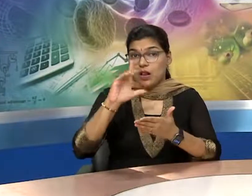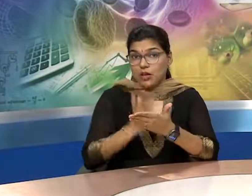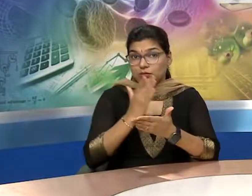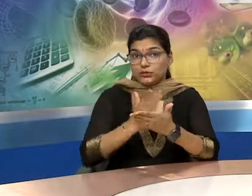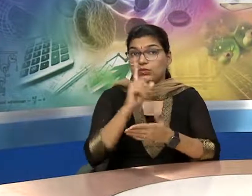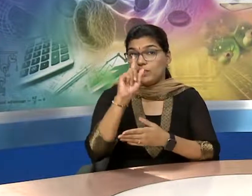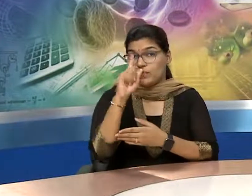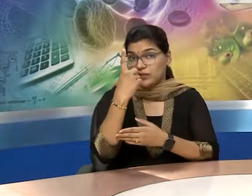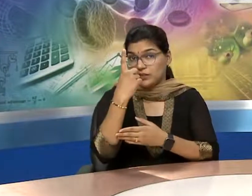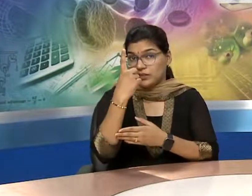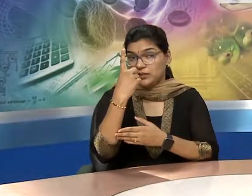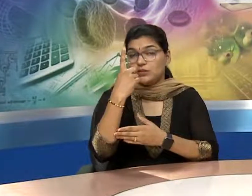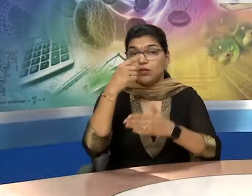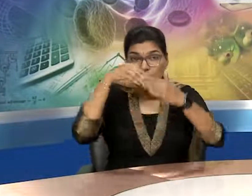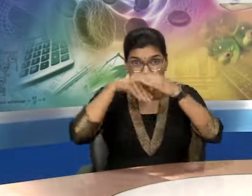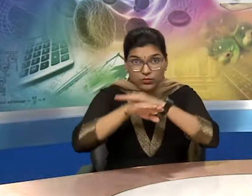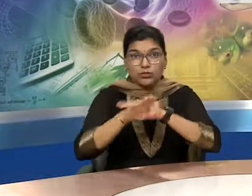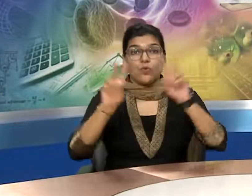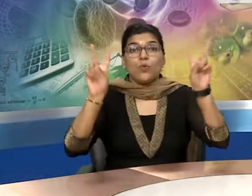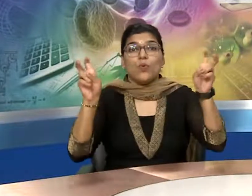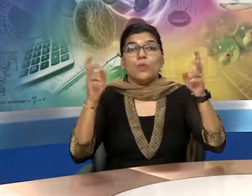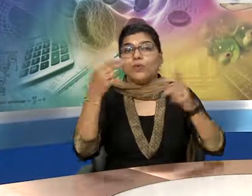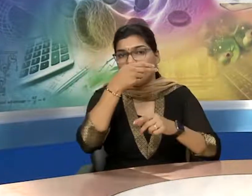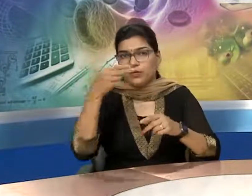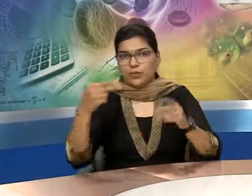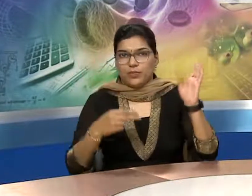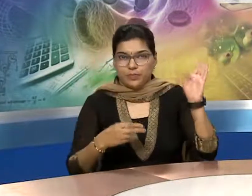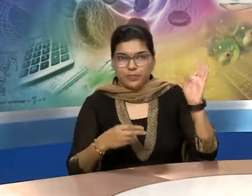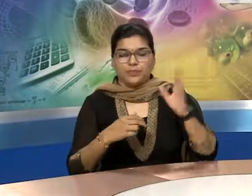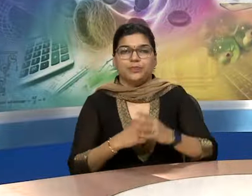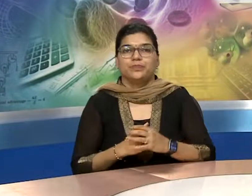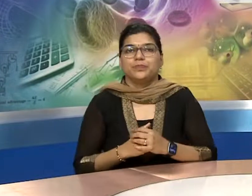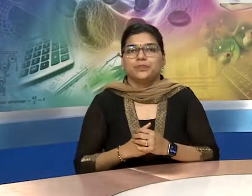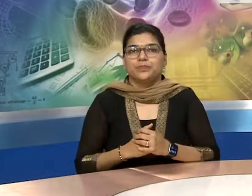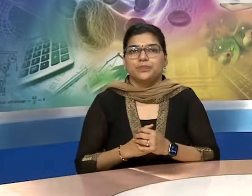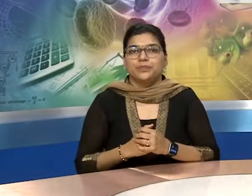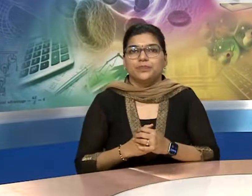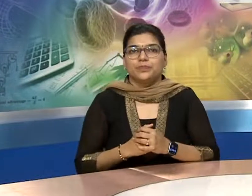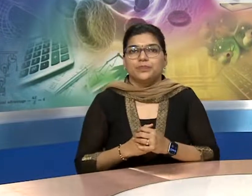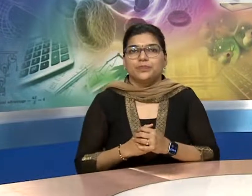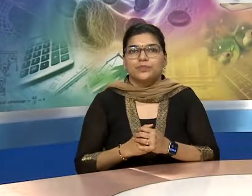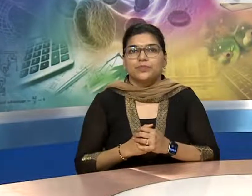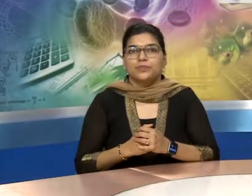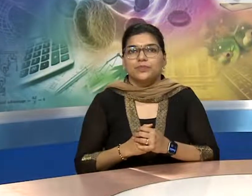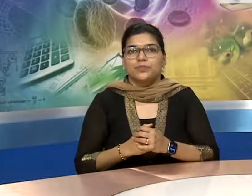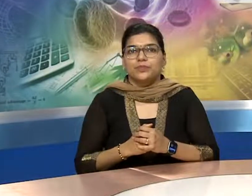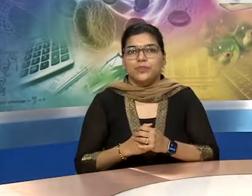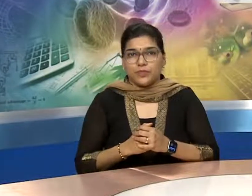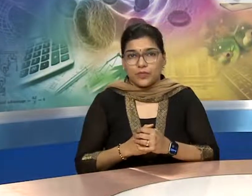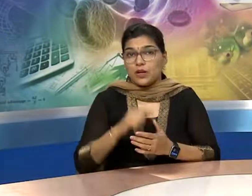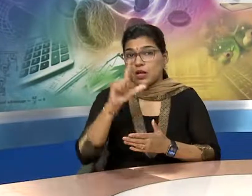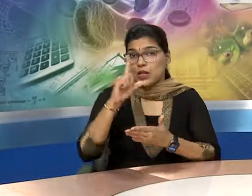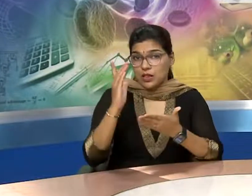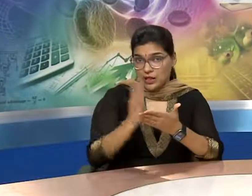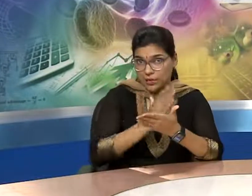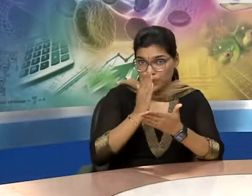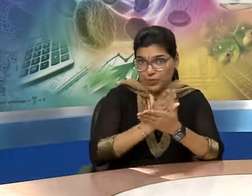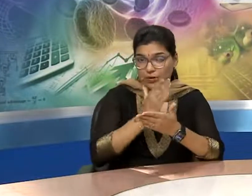Sciences. We are doing lesson number 1, and name of the lesson is shown on the screen